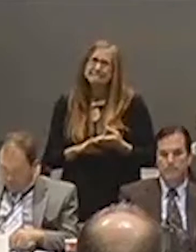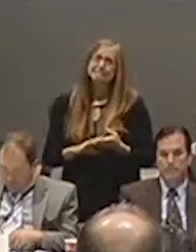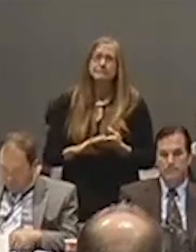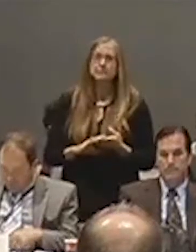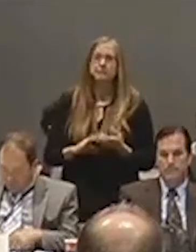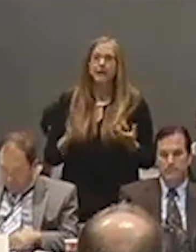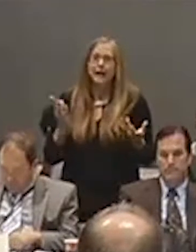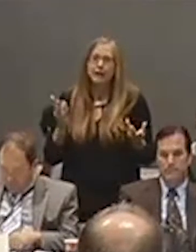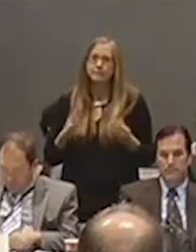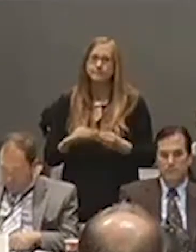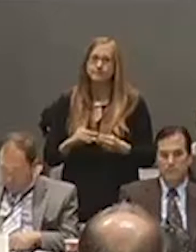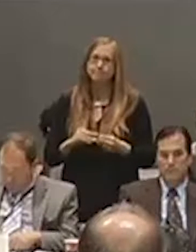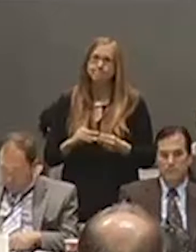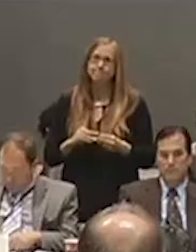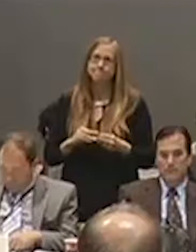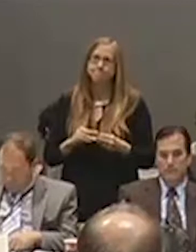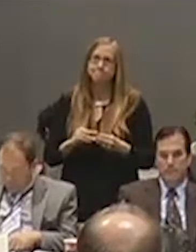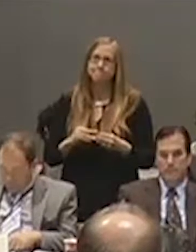bit